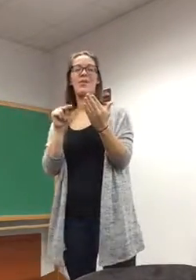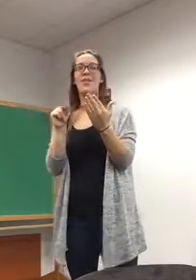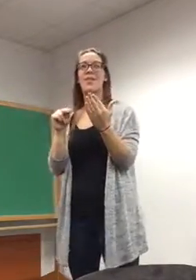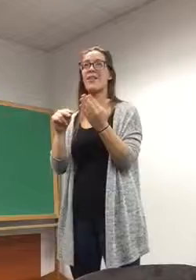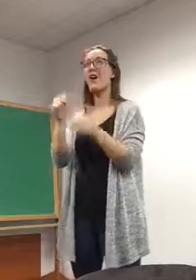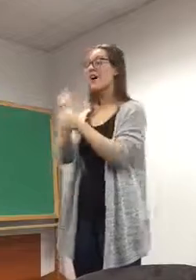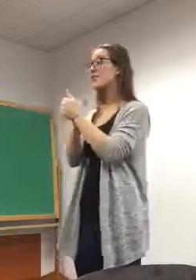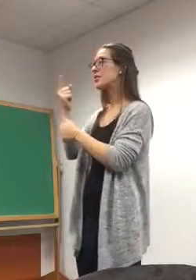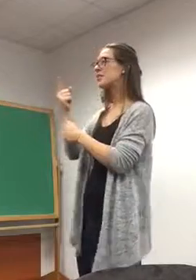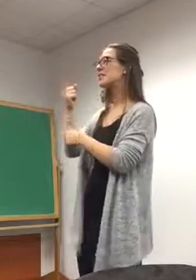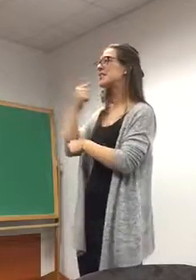minute.